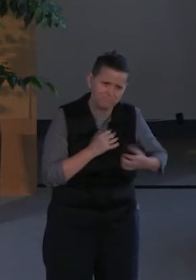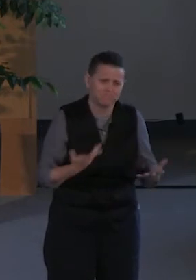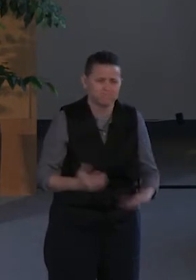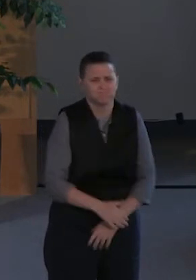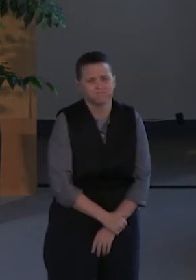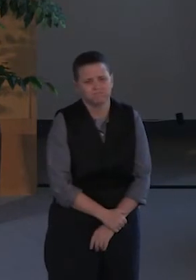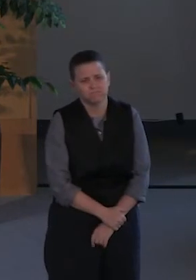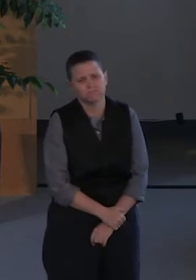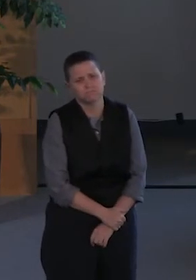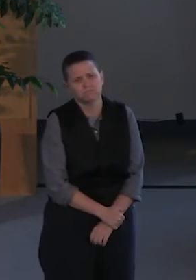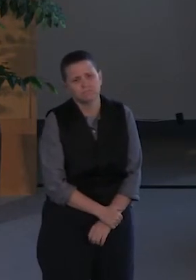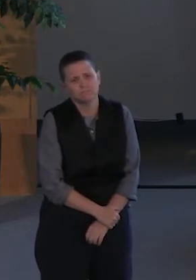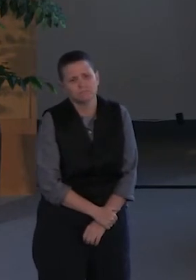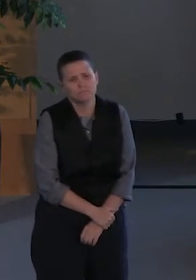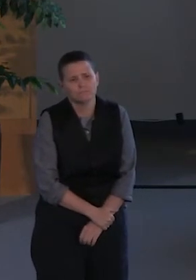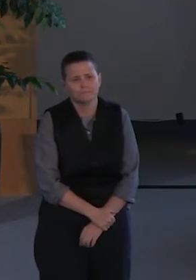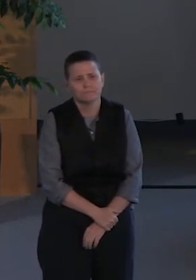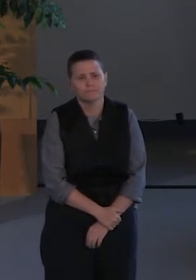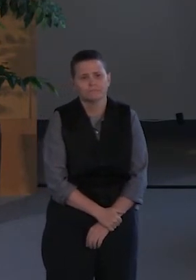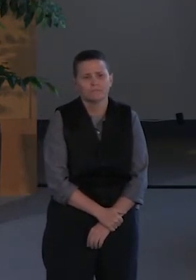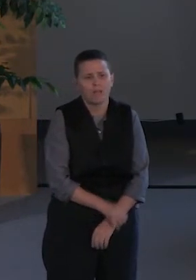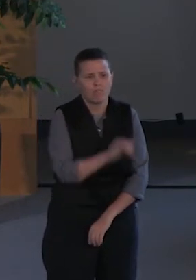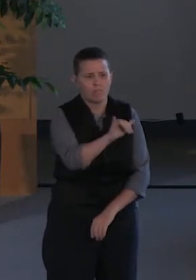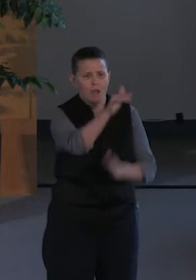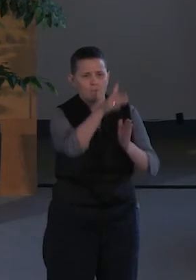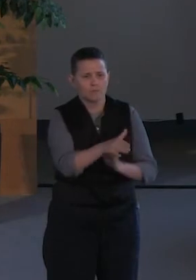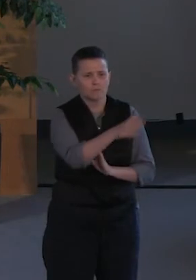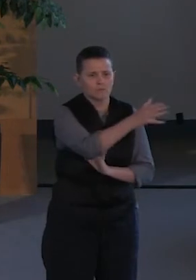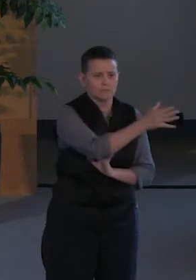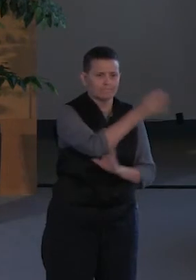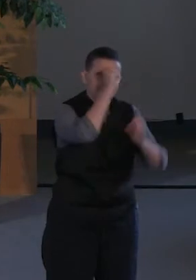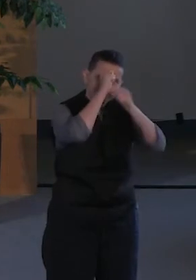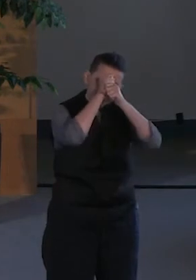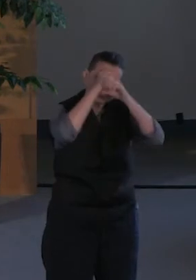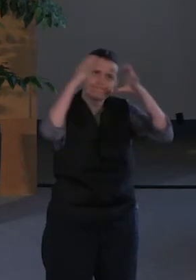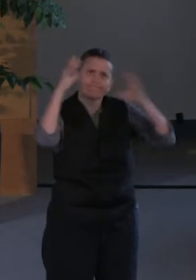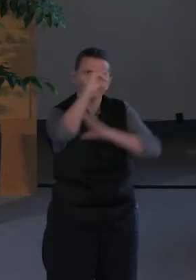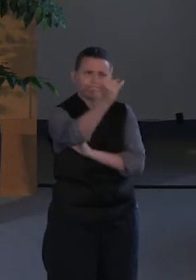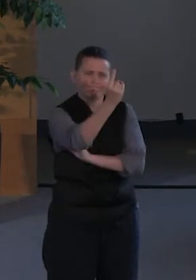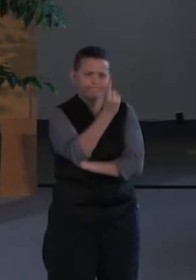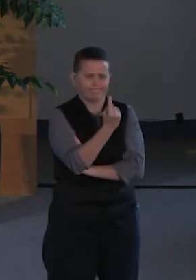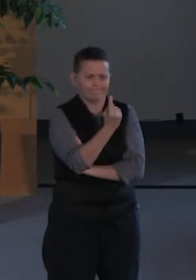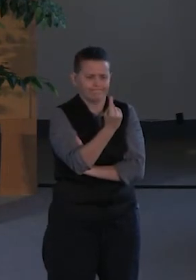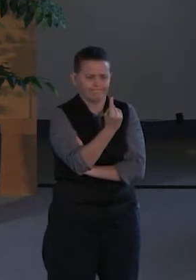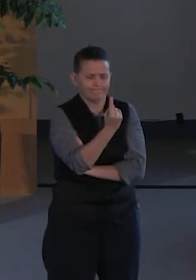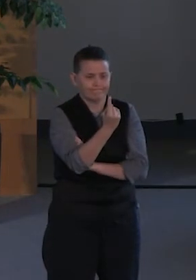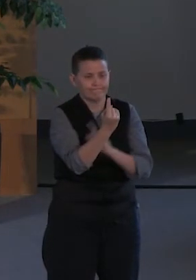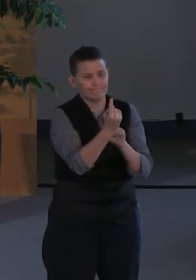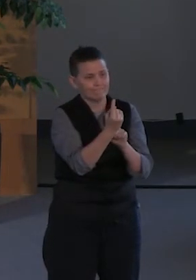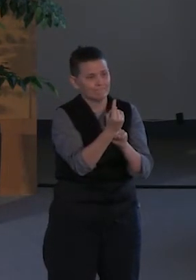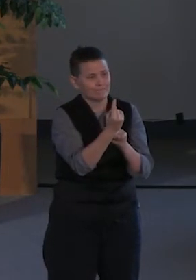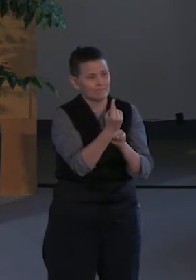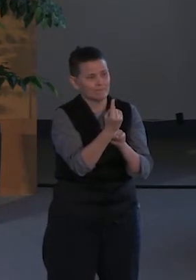Bring them to mind and invite them in